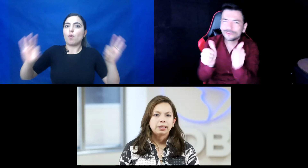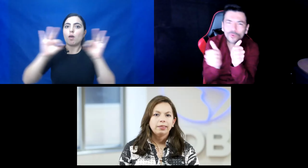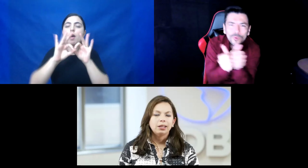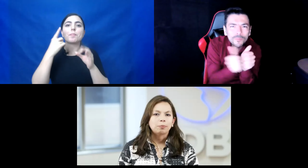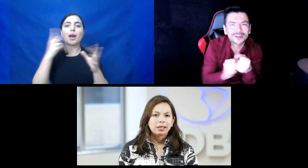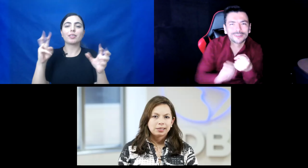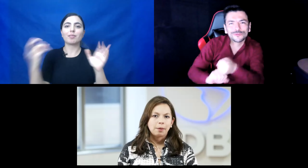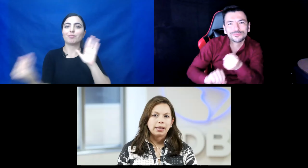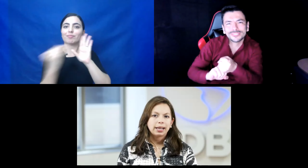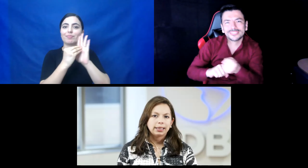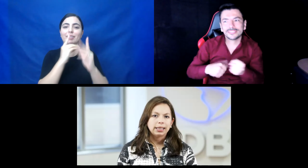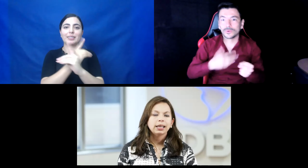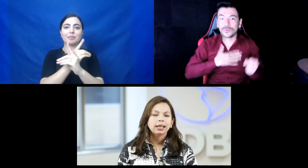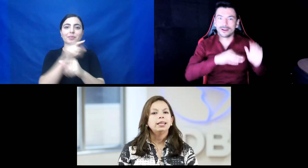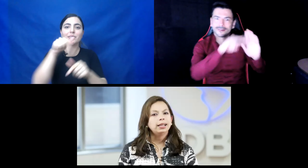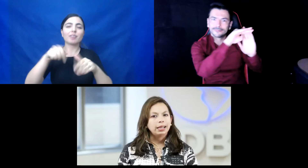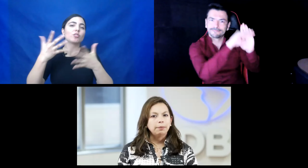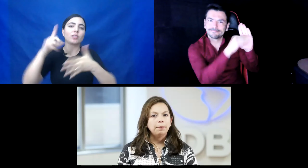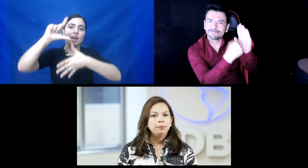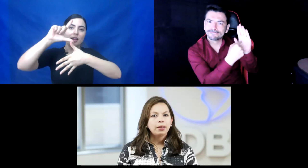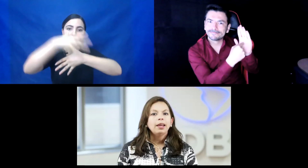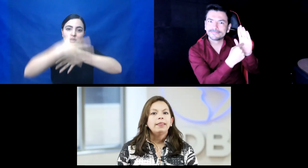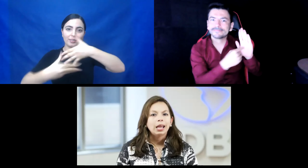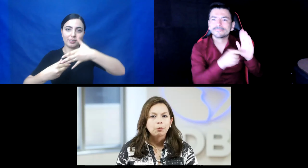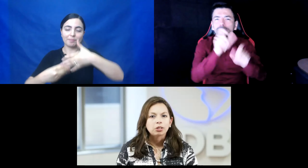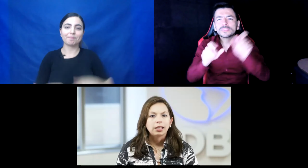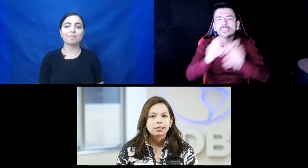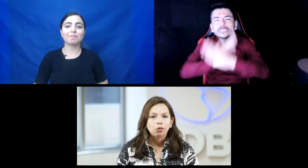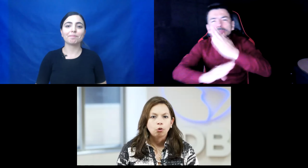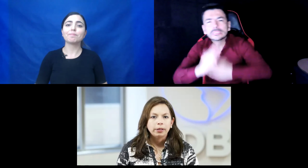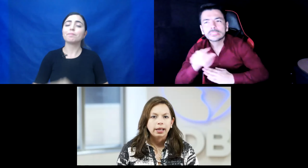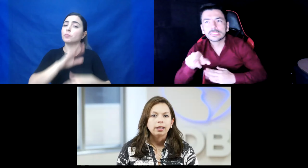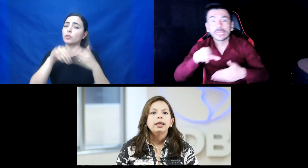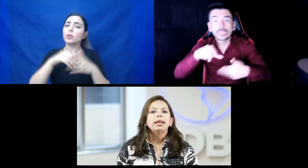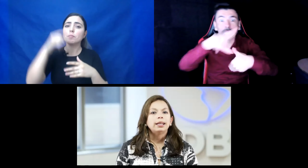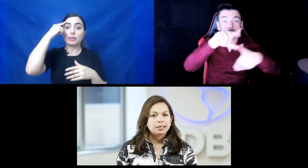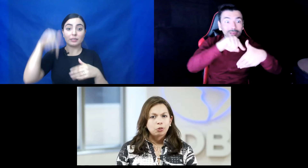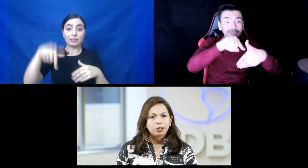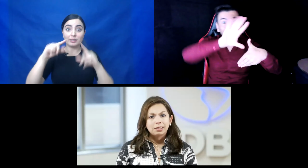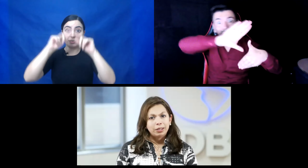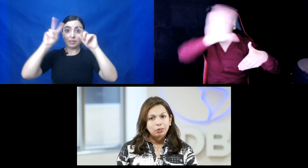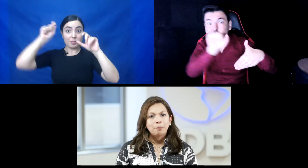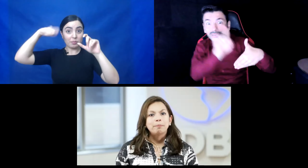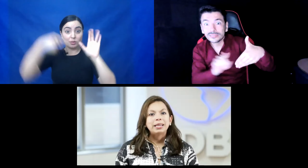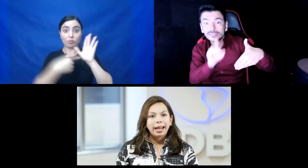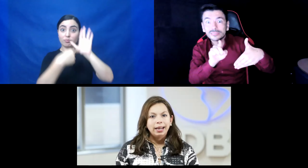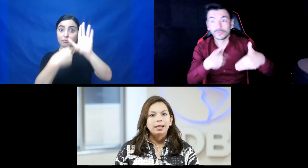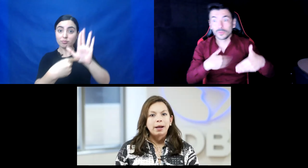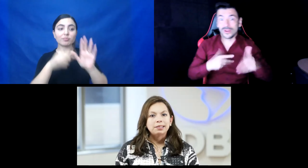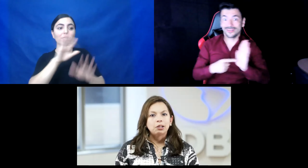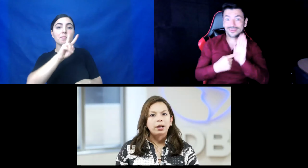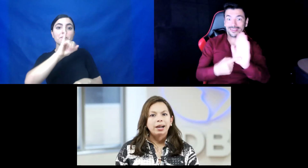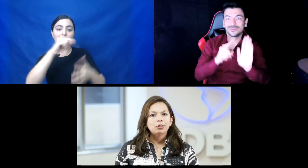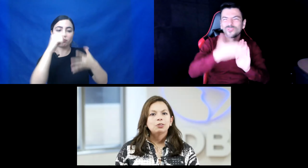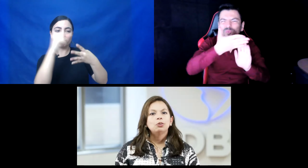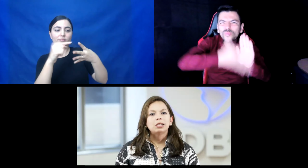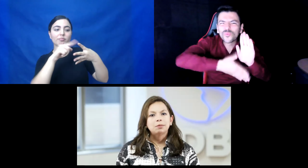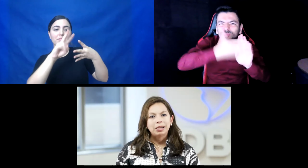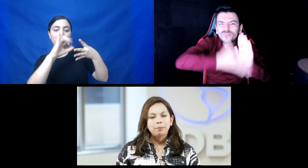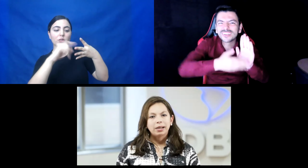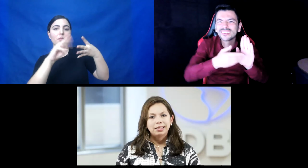discussion with all of us in addressing this important agenda to address the issues that impact disabled persons in our